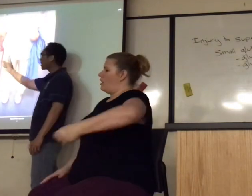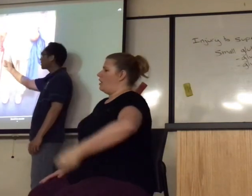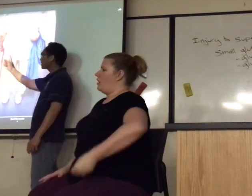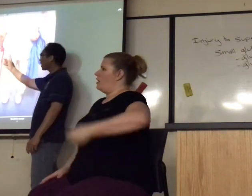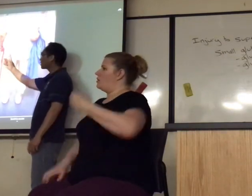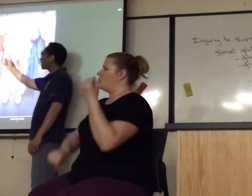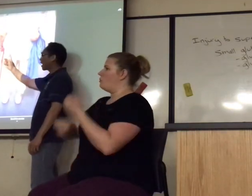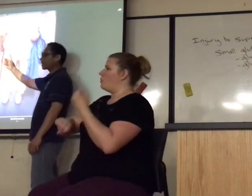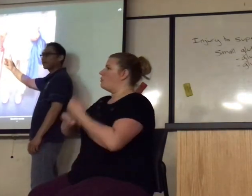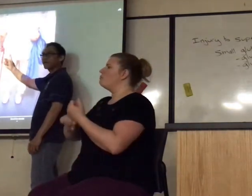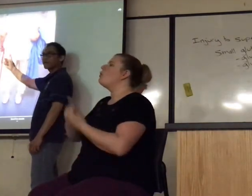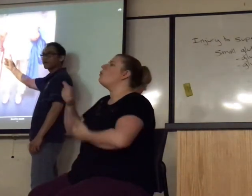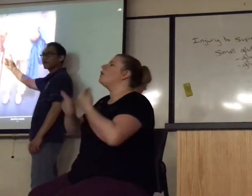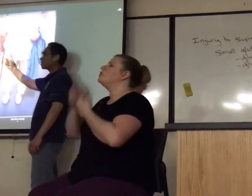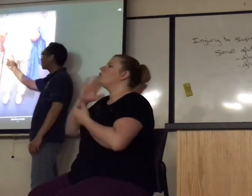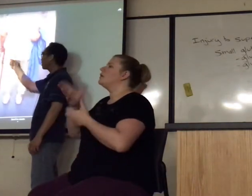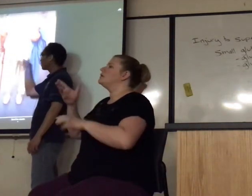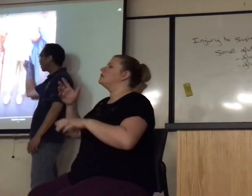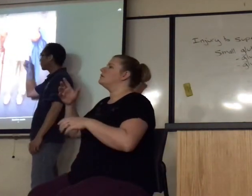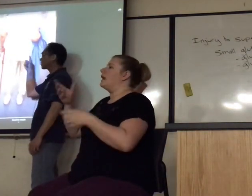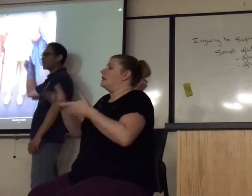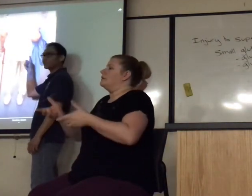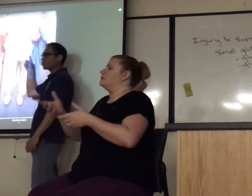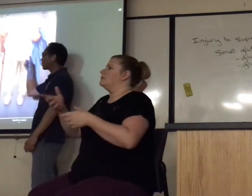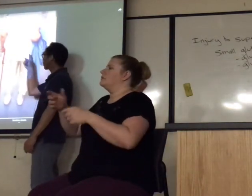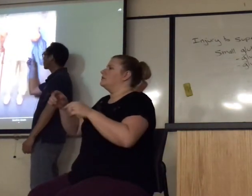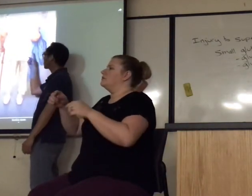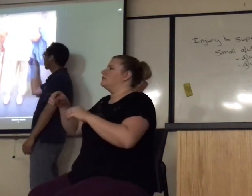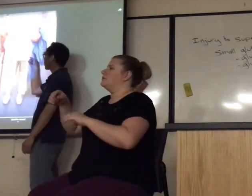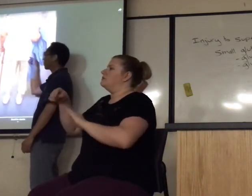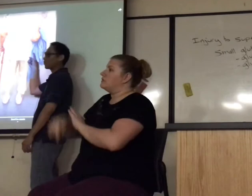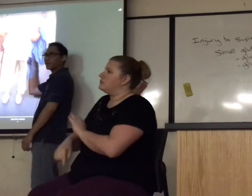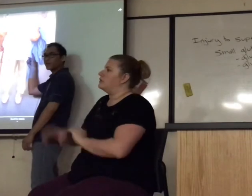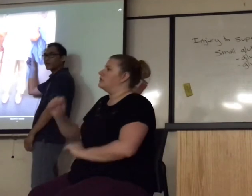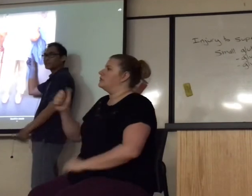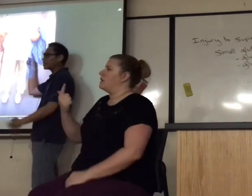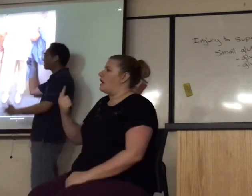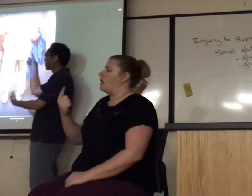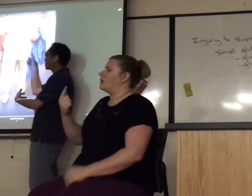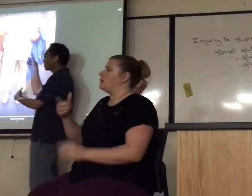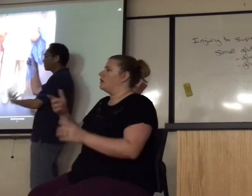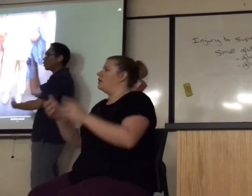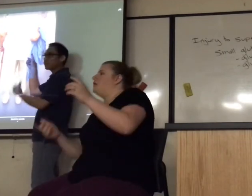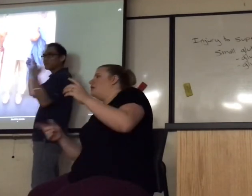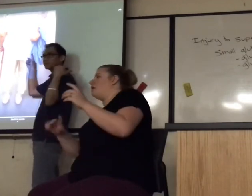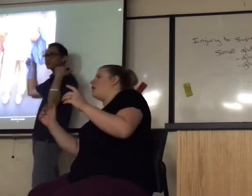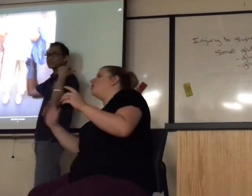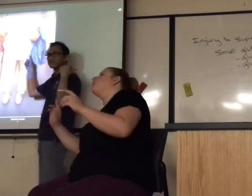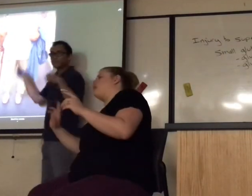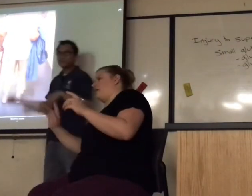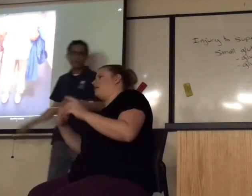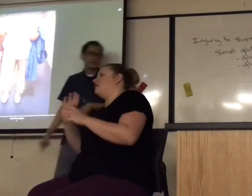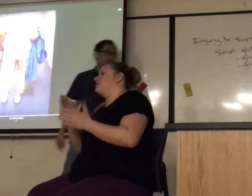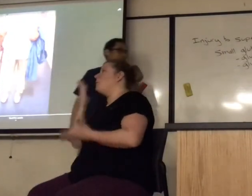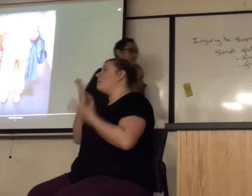But which side is gonna sag? The other side. So I'm thinking, why doesn't she have a cane over here? Maybe she doesn't know this.